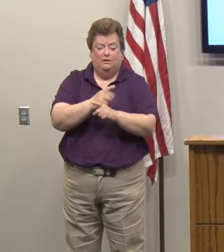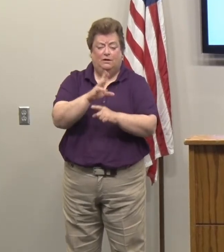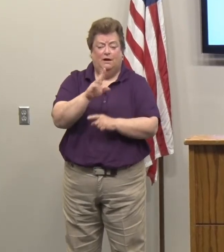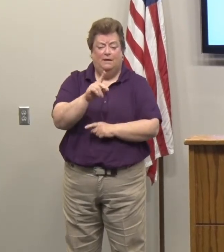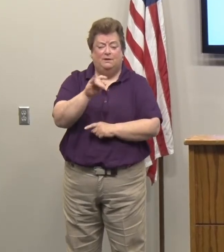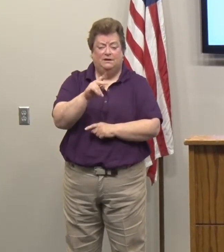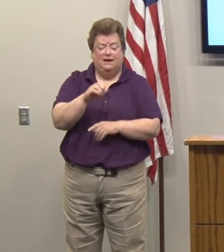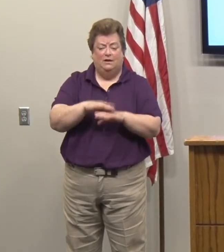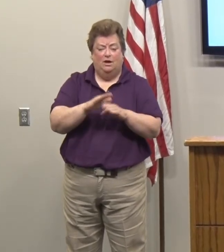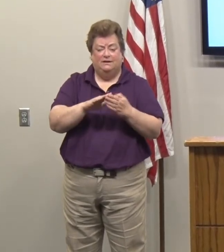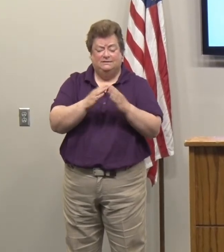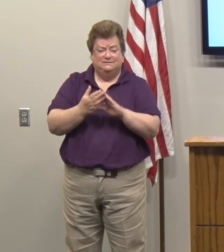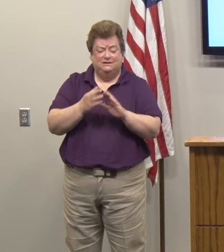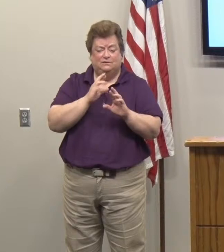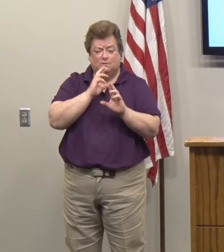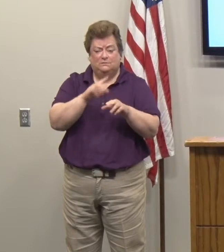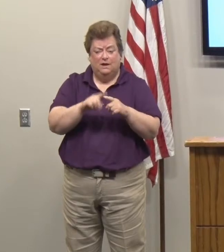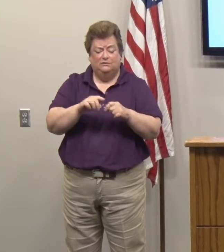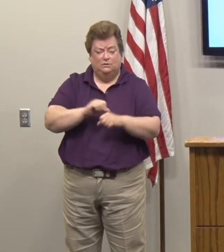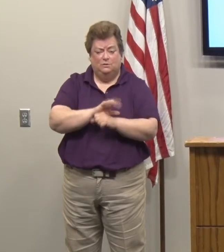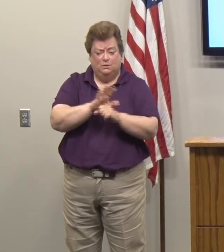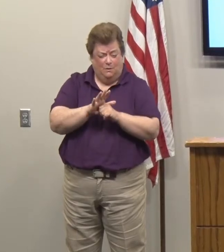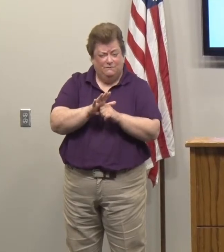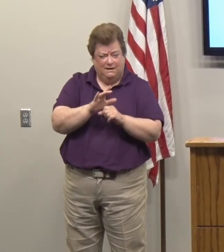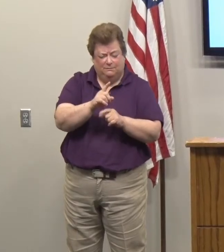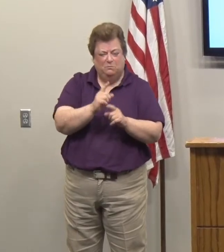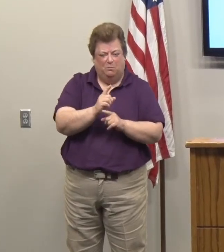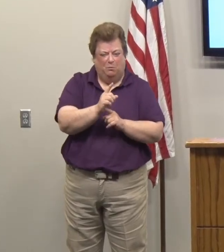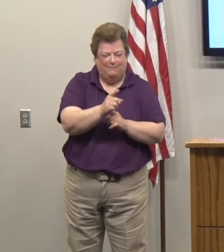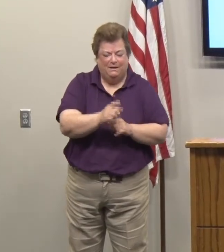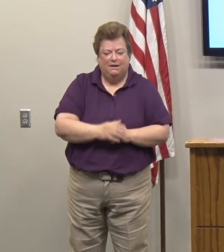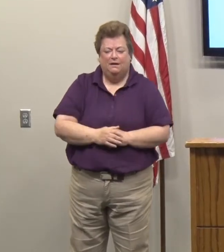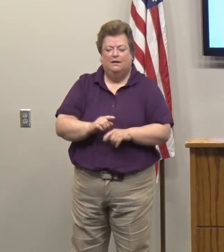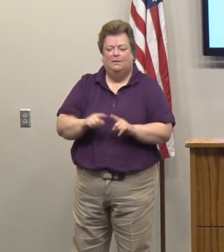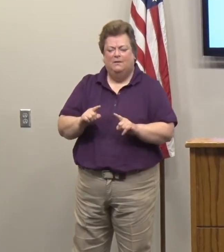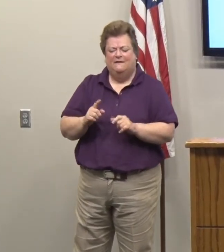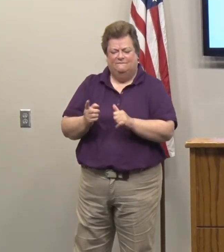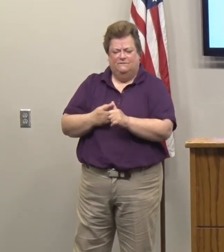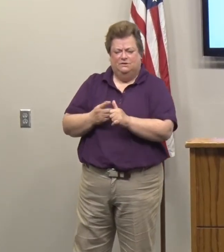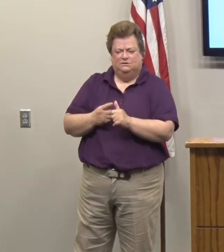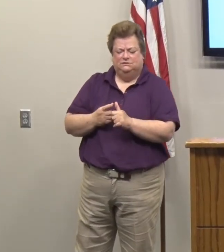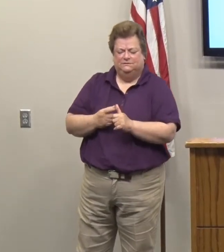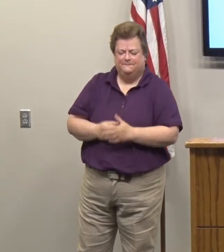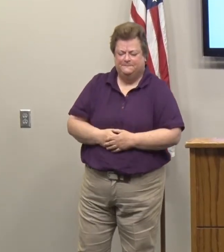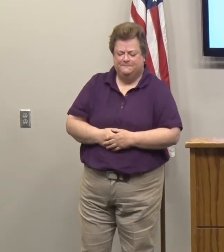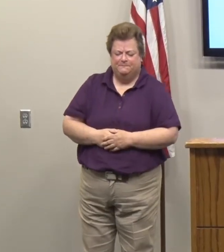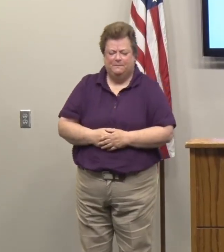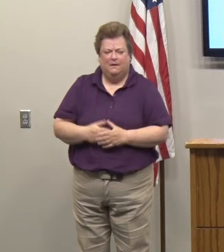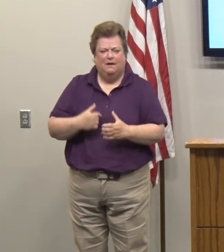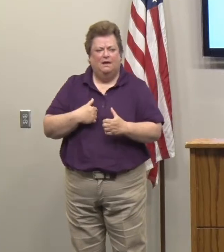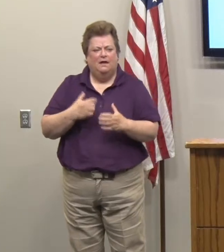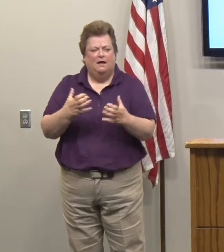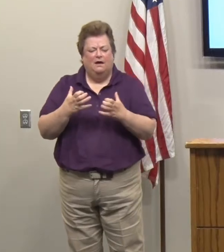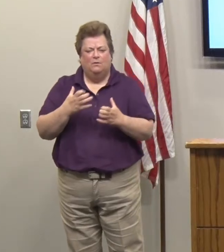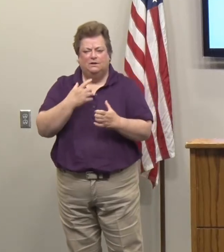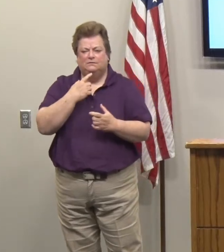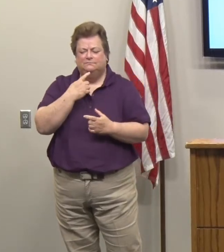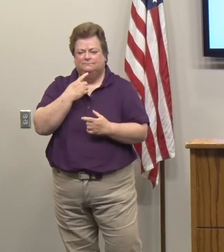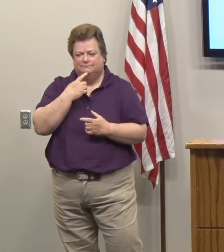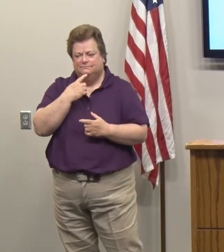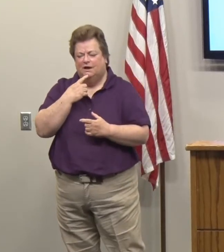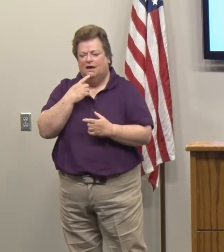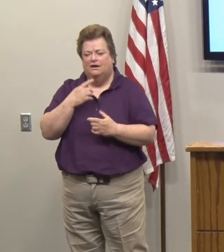city's response to the COVID-19 pandemic in just a few moments. But before we get to that, I would like to start today by addressing